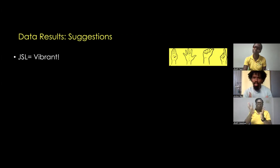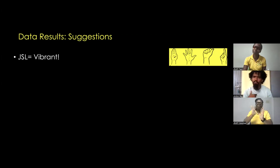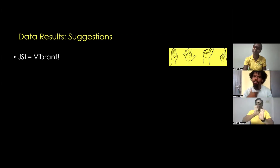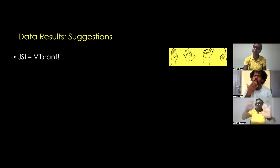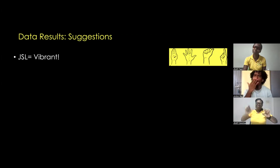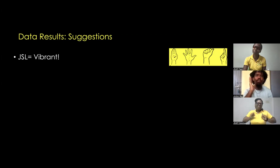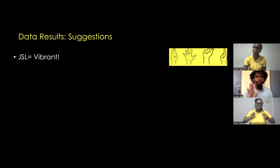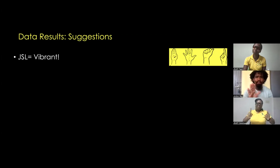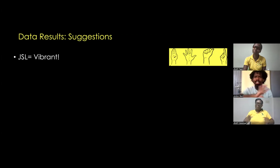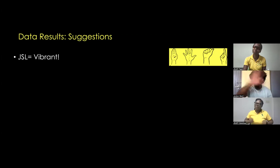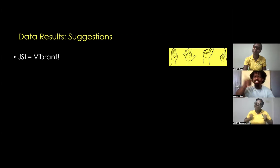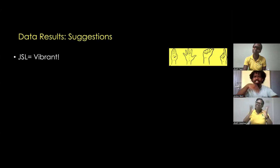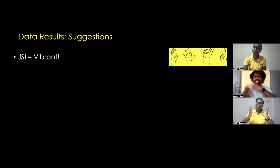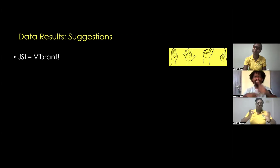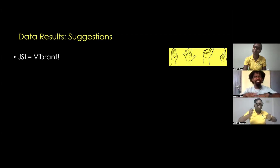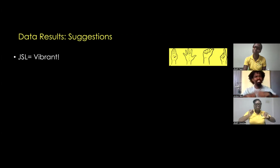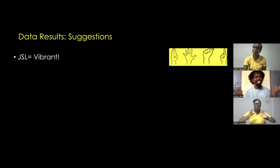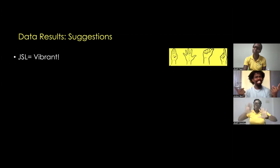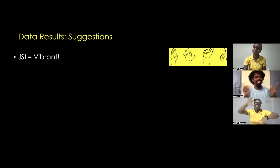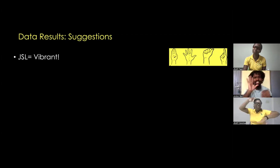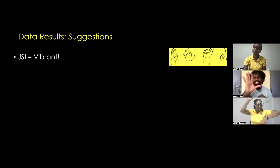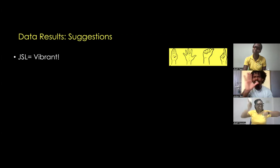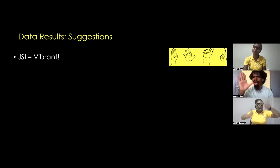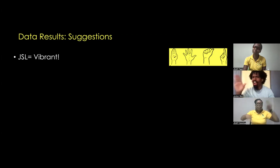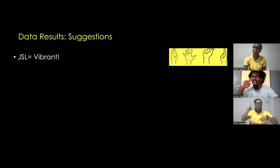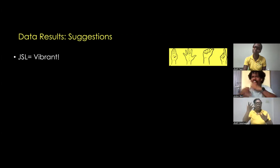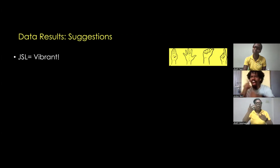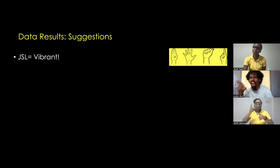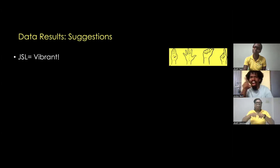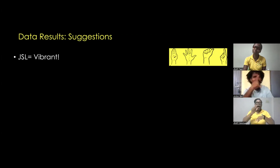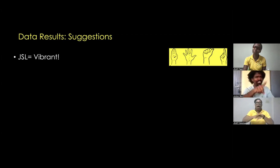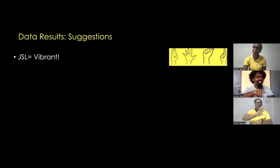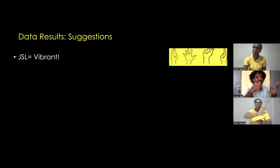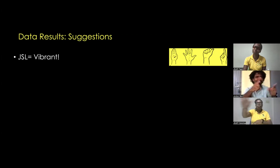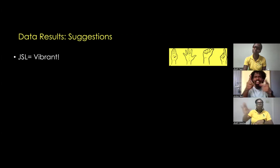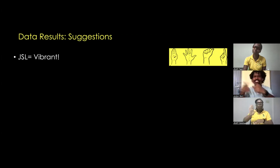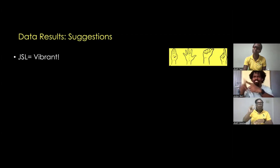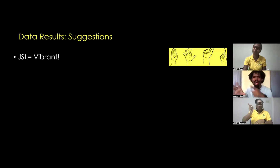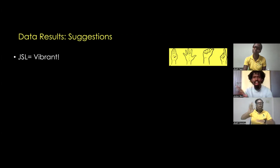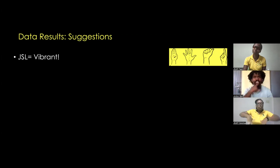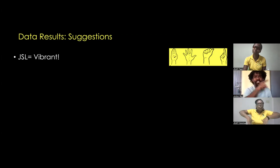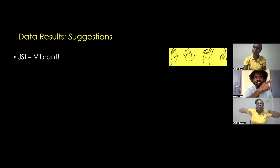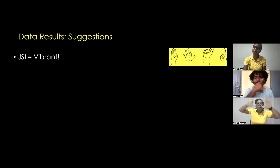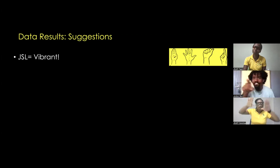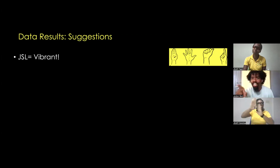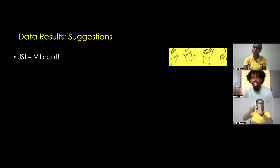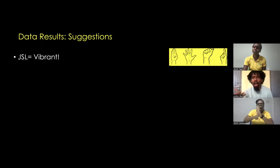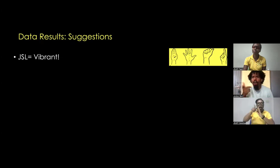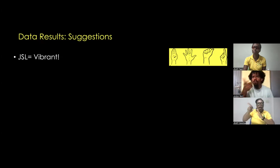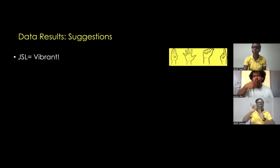Hats off to the community. I love to see the variations in Jamaican Sign Language. It